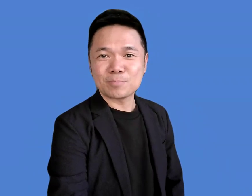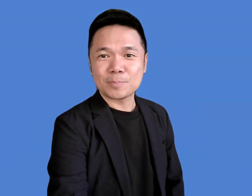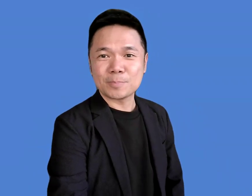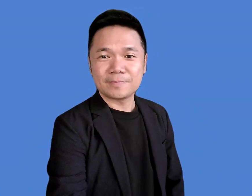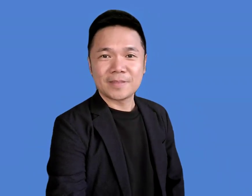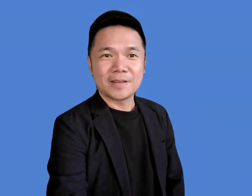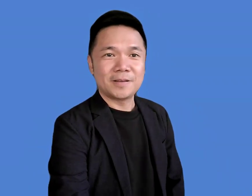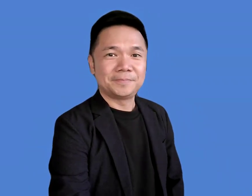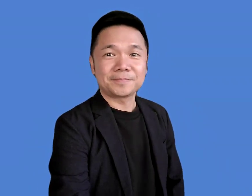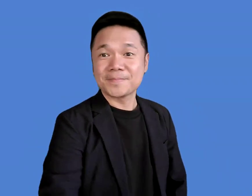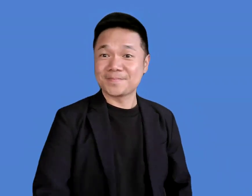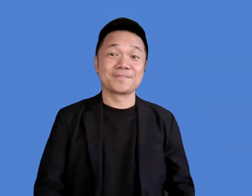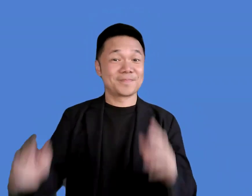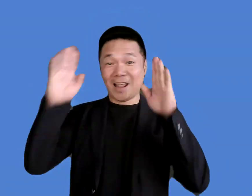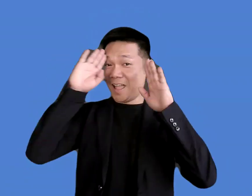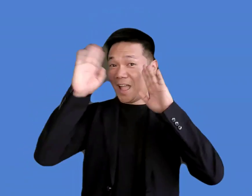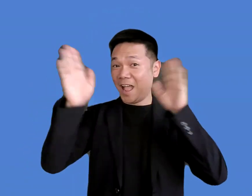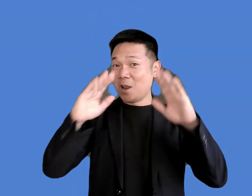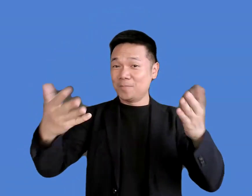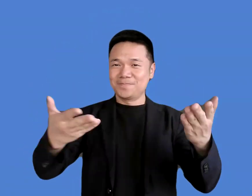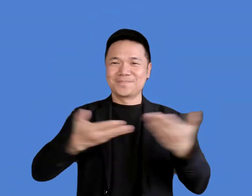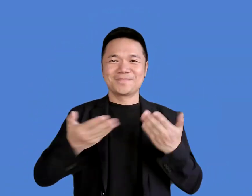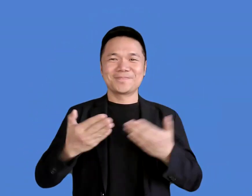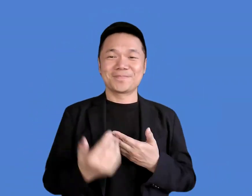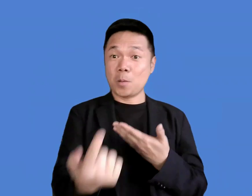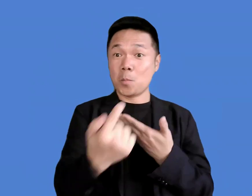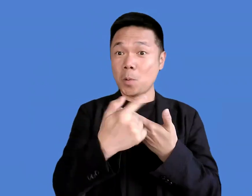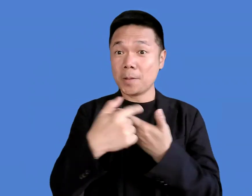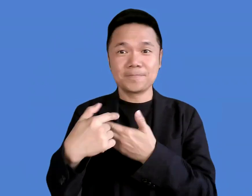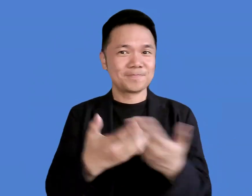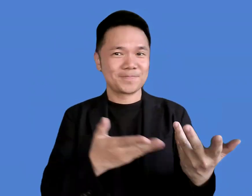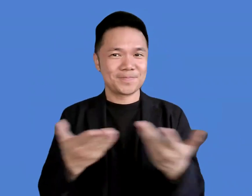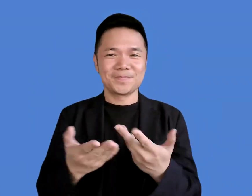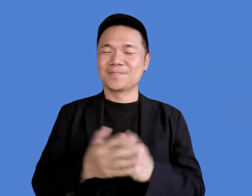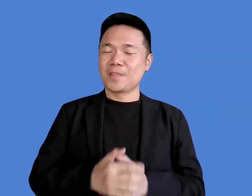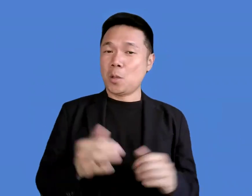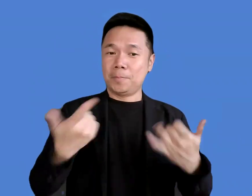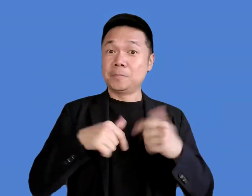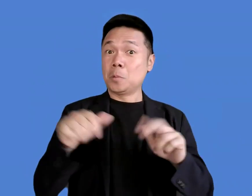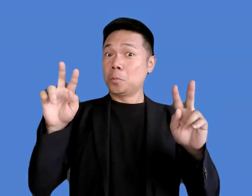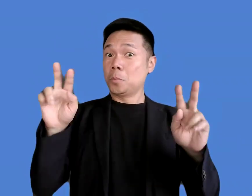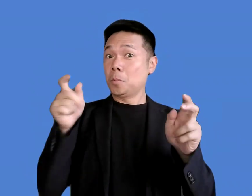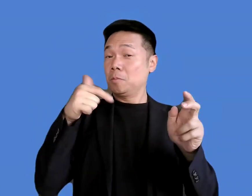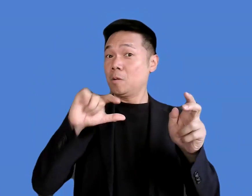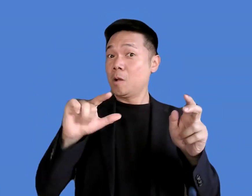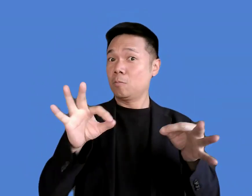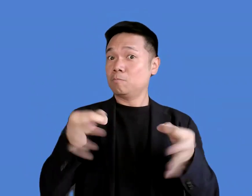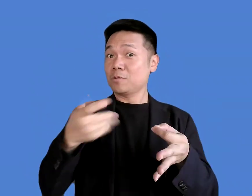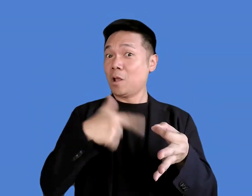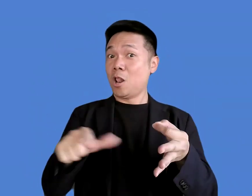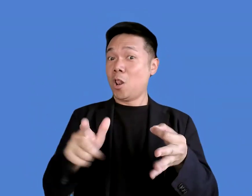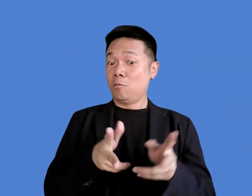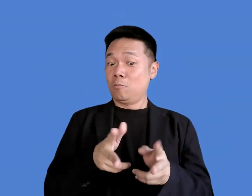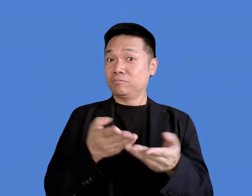Hello, everyone, and welcome. We're just letting all of our attendees in. Welcome to the official launch event of the UN